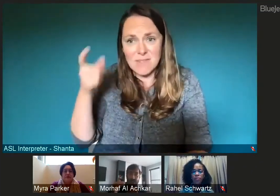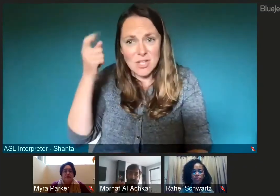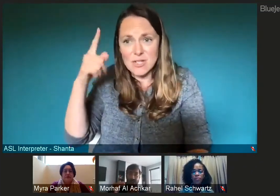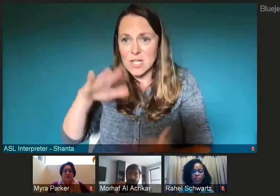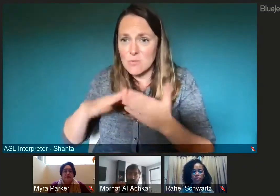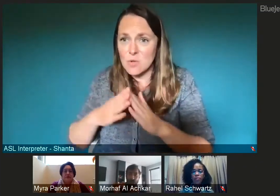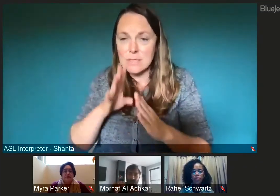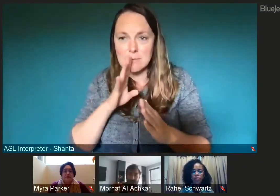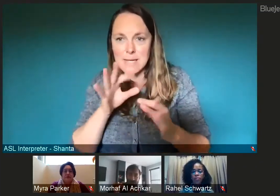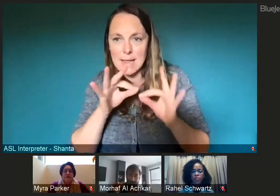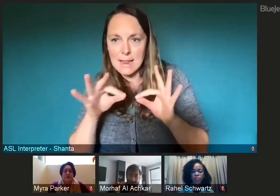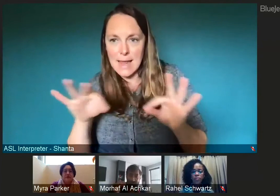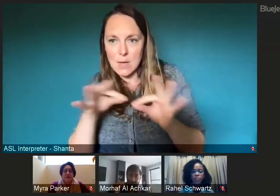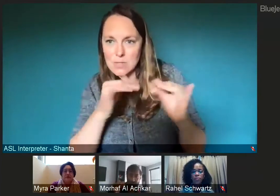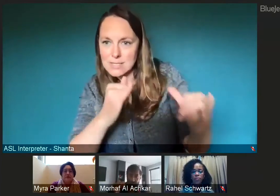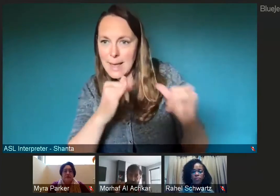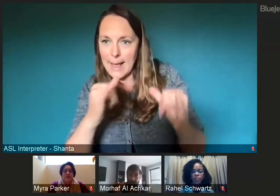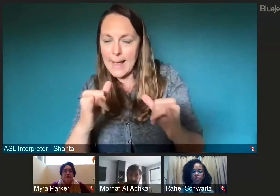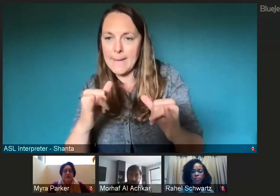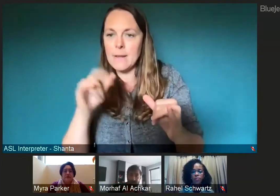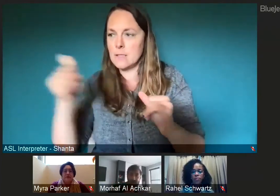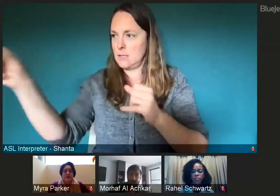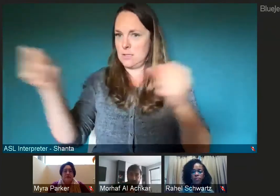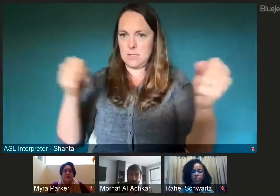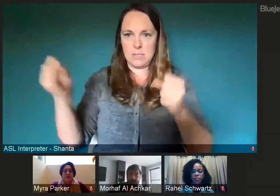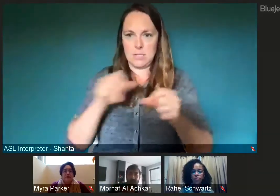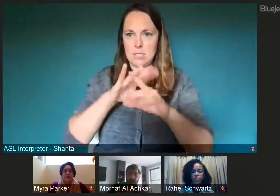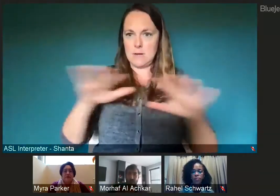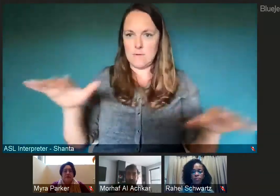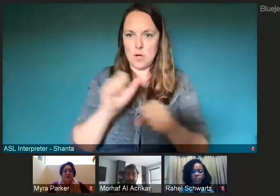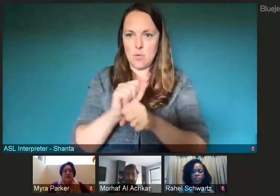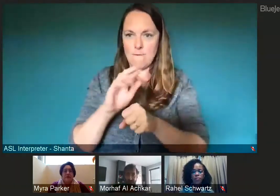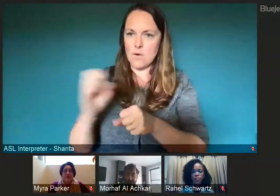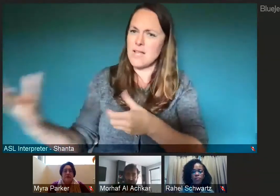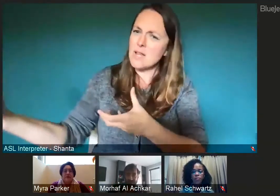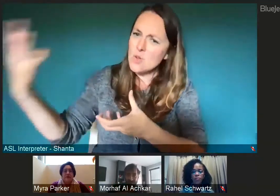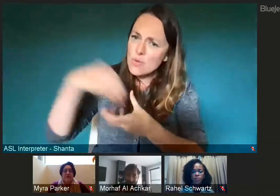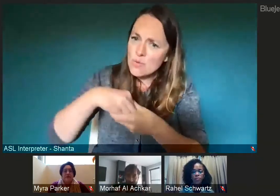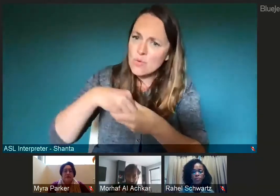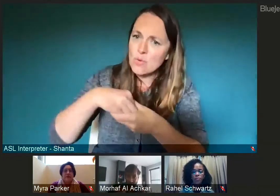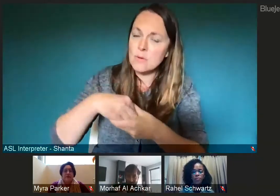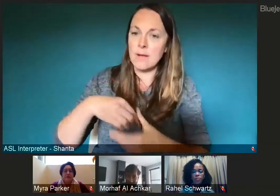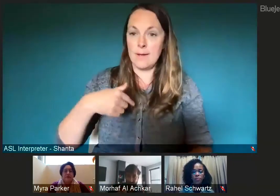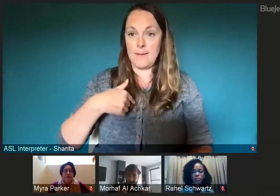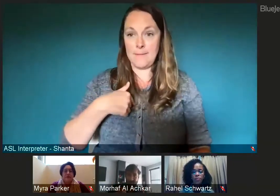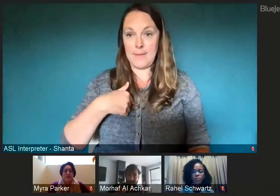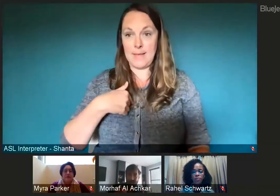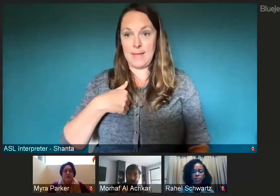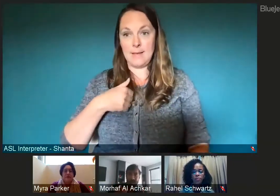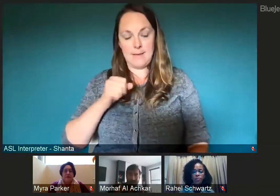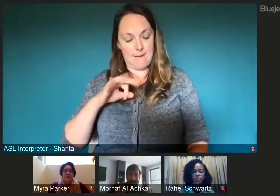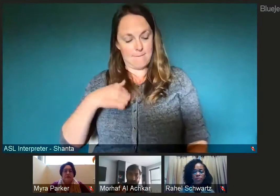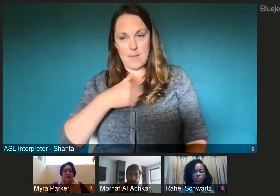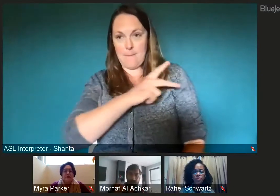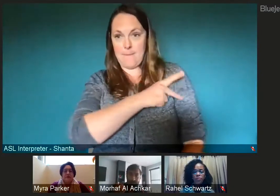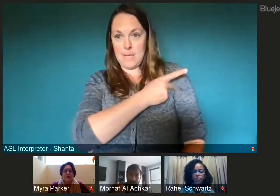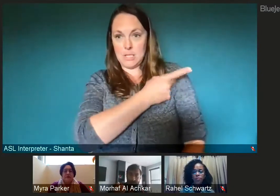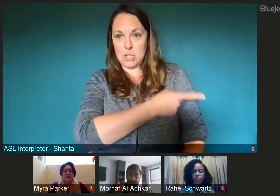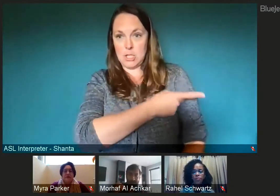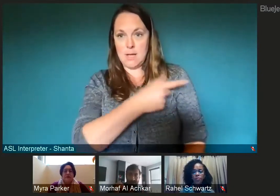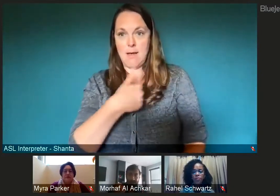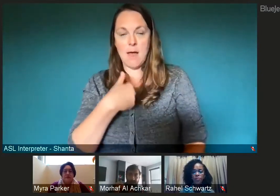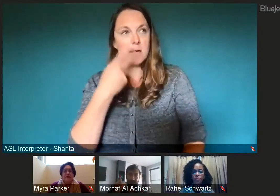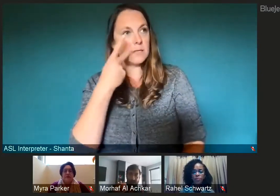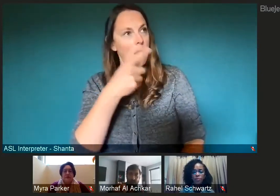speak the language. We need to diversify our workforce. We need to include those. So when I as a patient come, I see people like